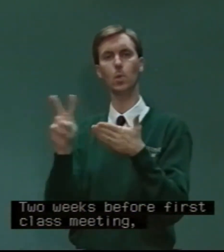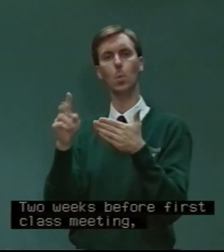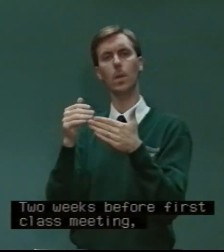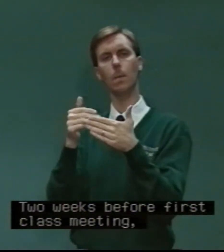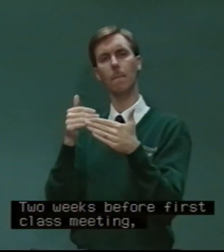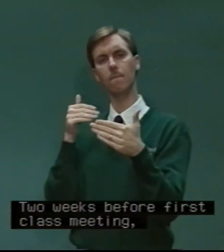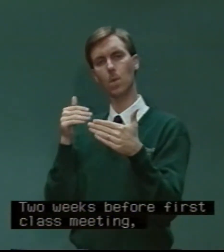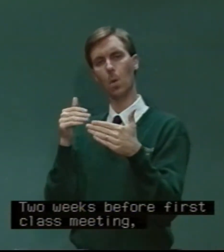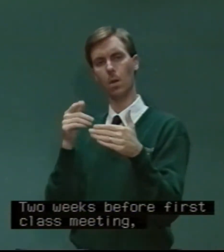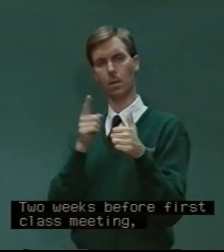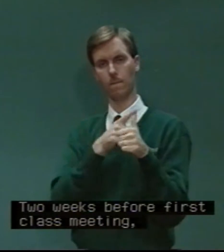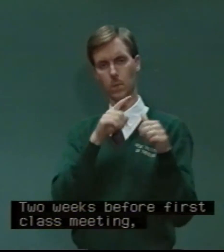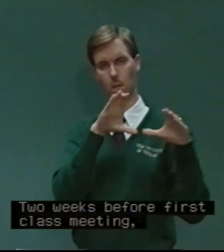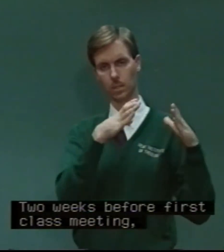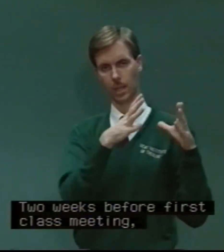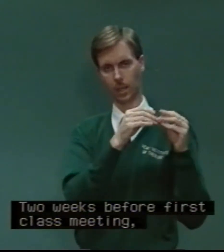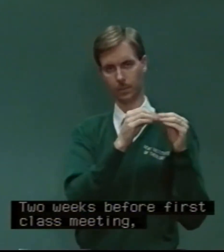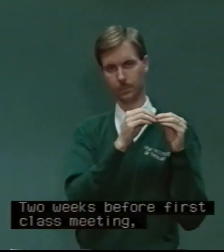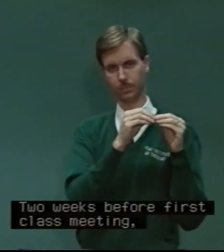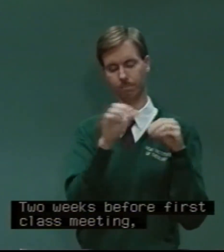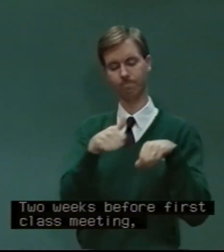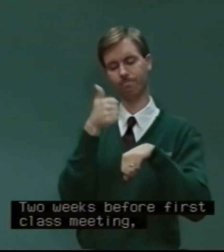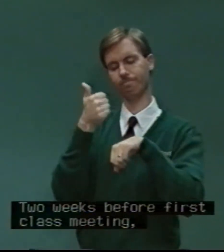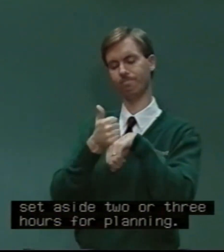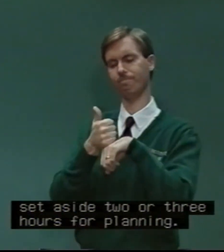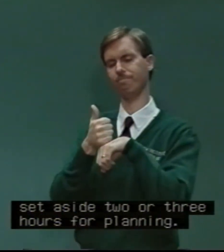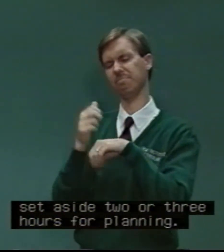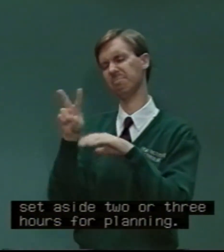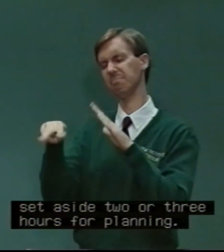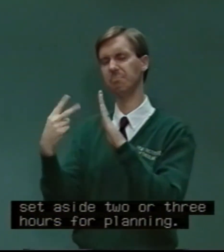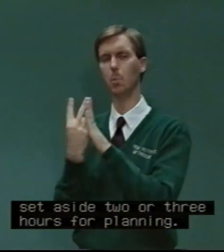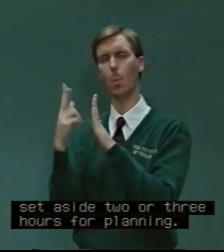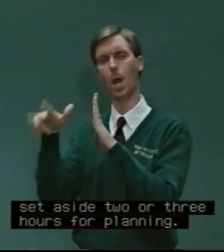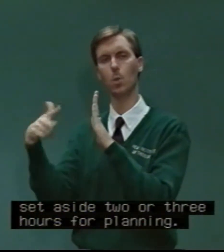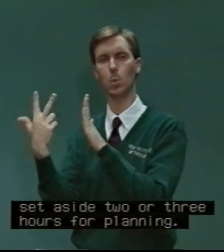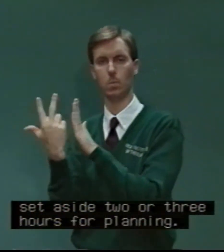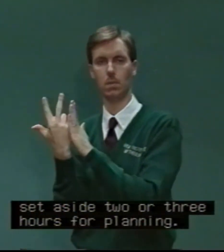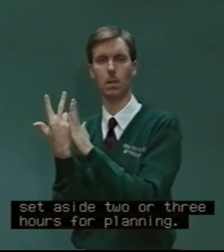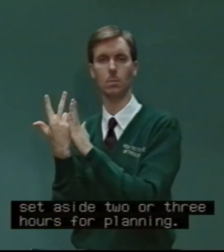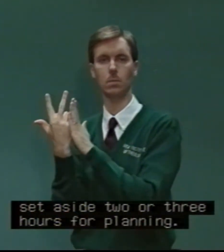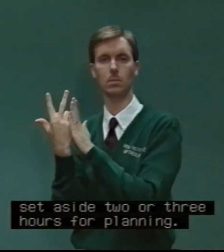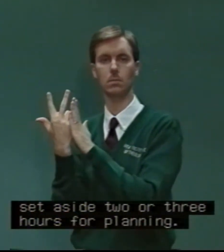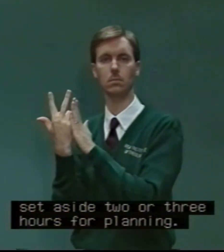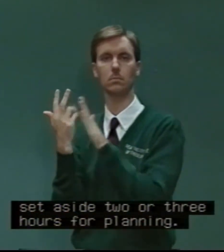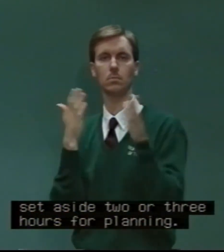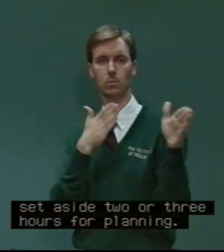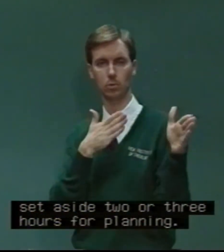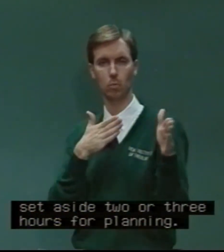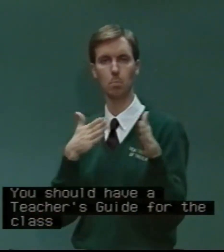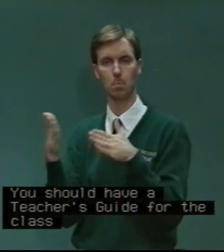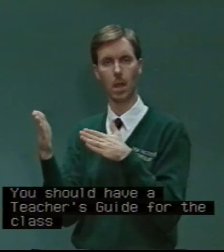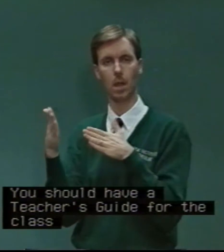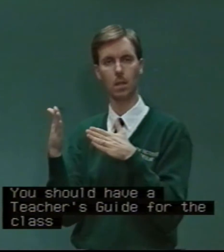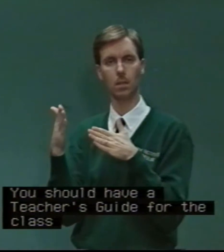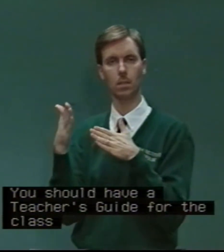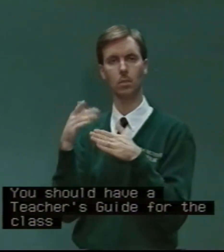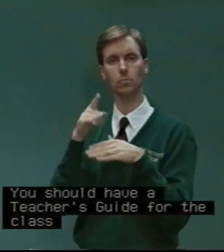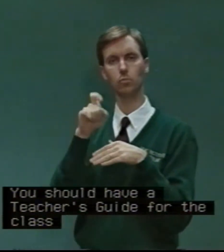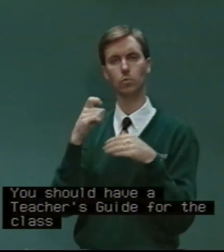2 weeks before the first class meeting, set aside 2 or 3 hours for planning. You should